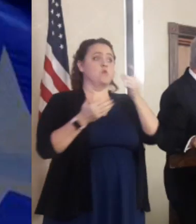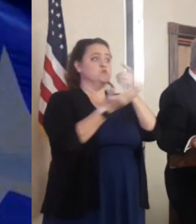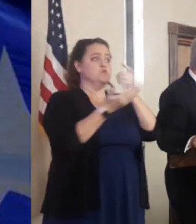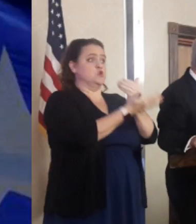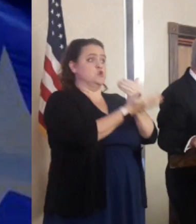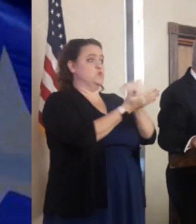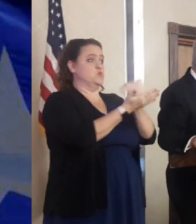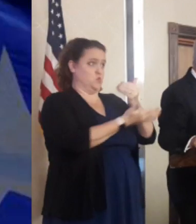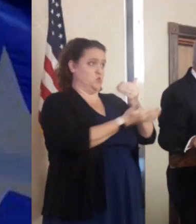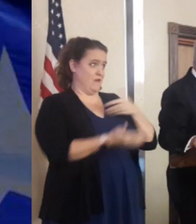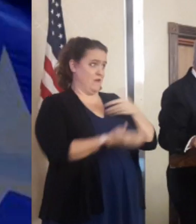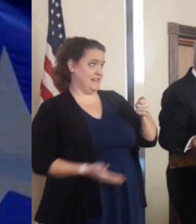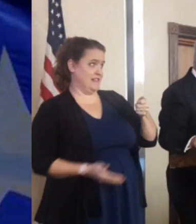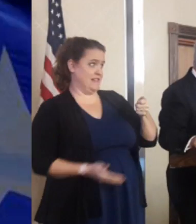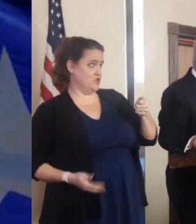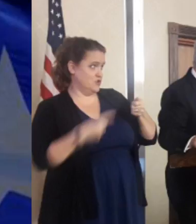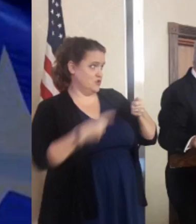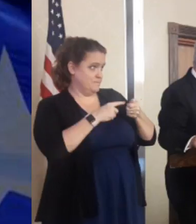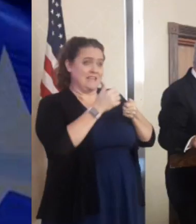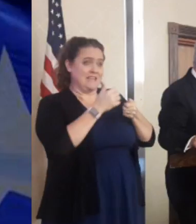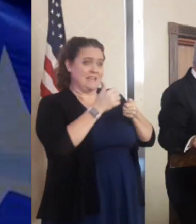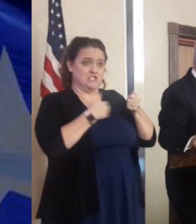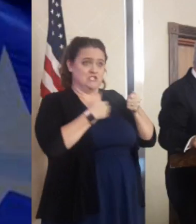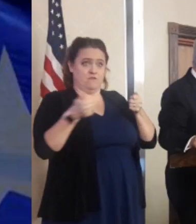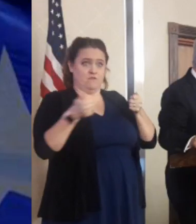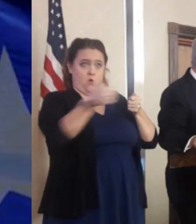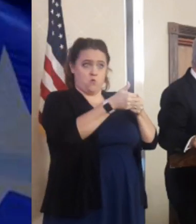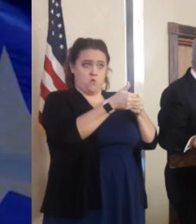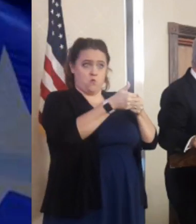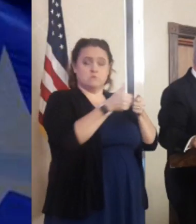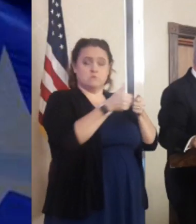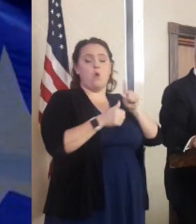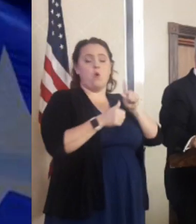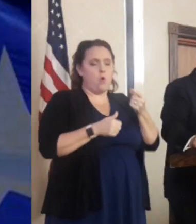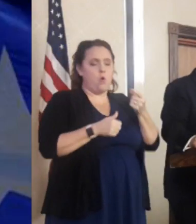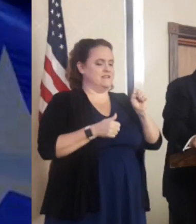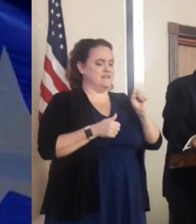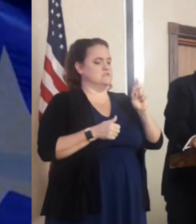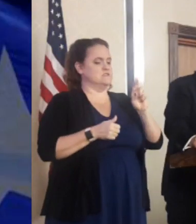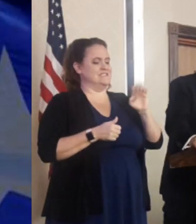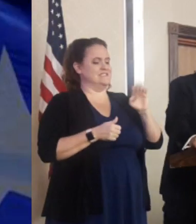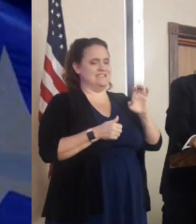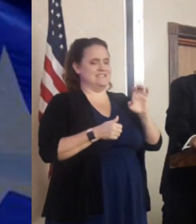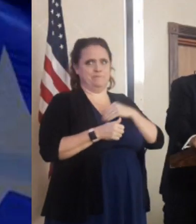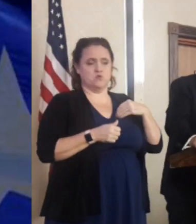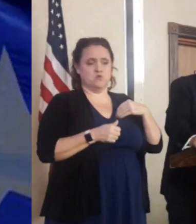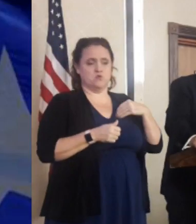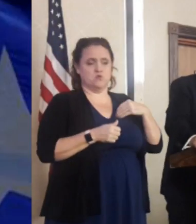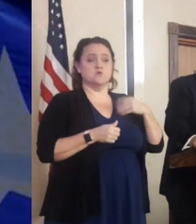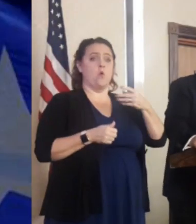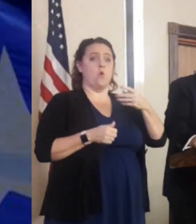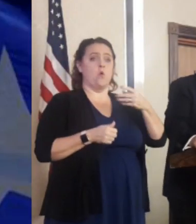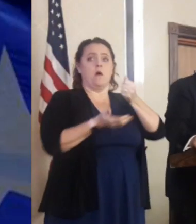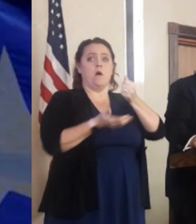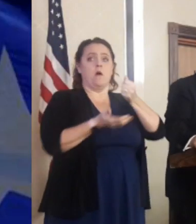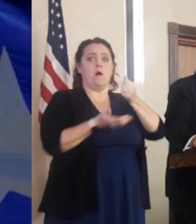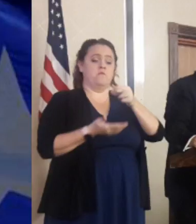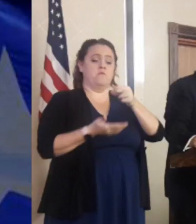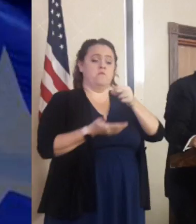clicker. You each have your own clicker. Only SRAC members or proxies with an approved proxy form should have a